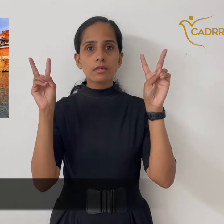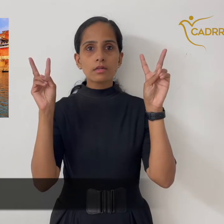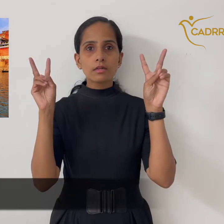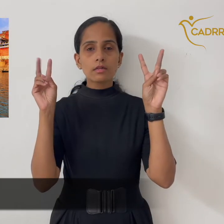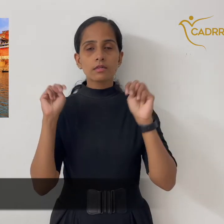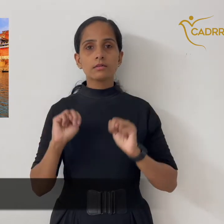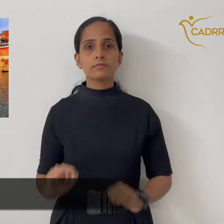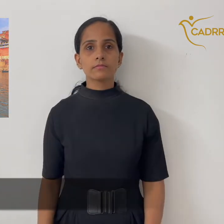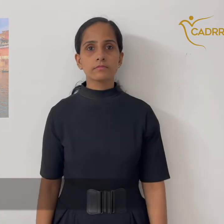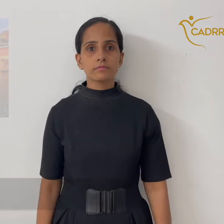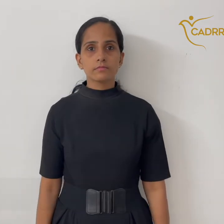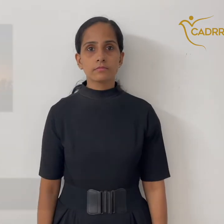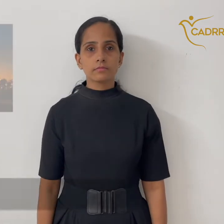Varanasi,